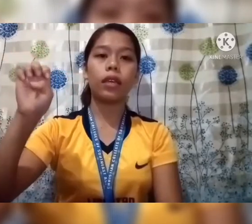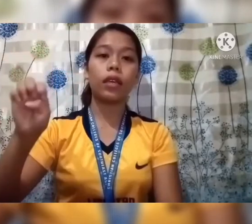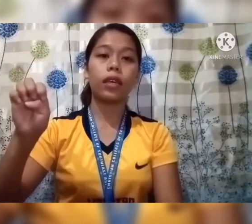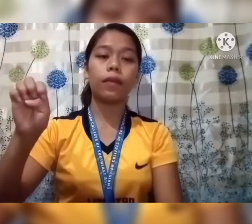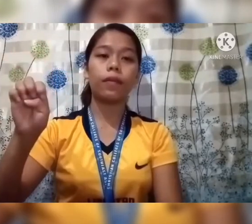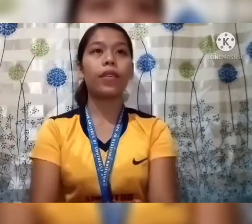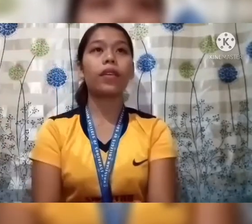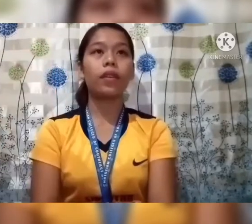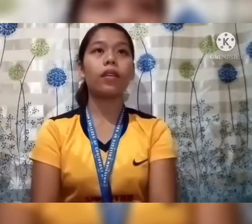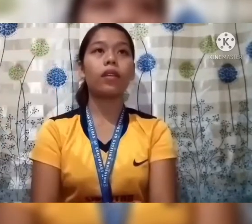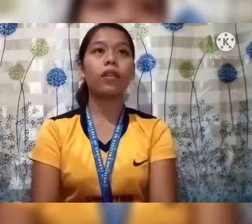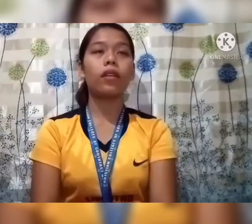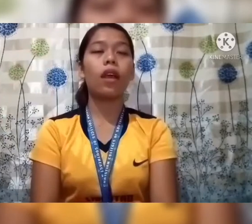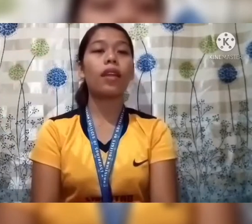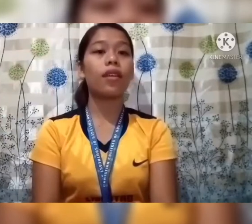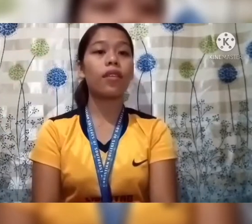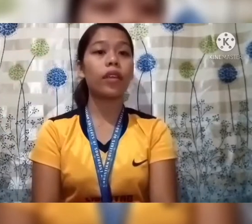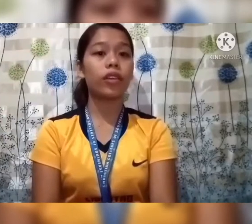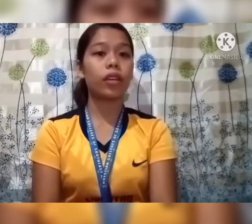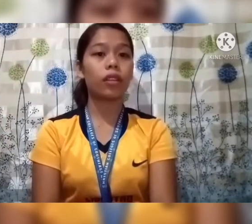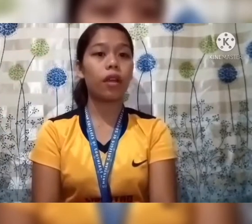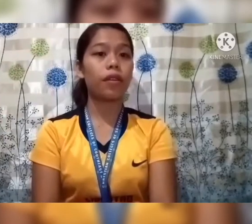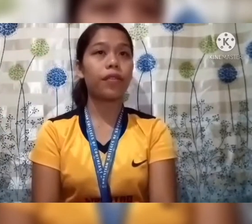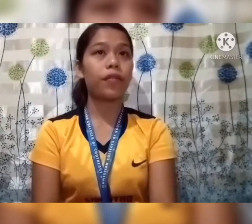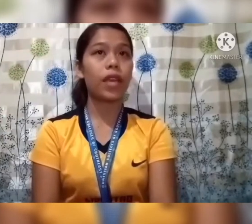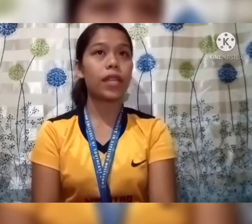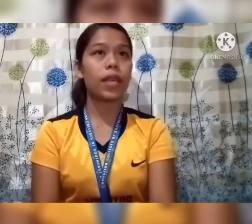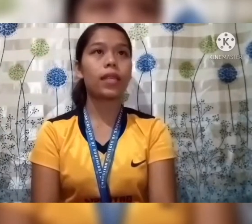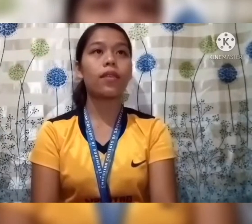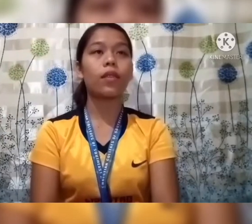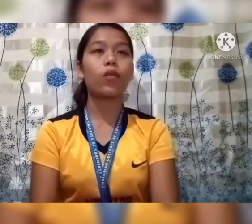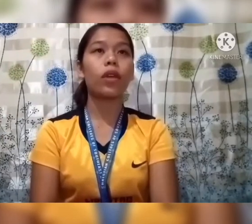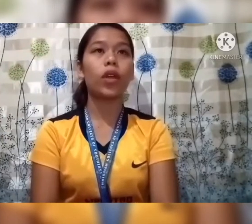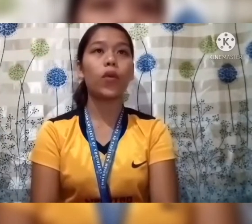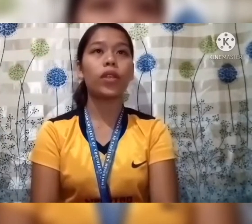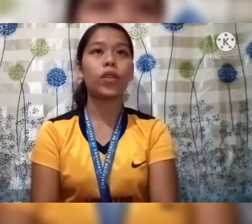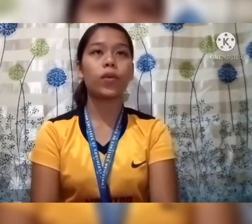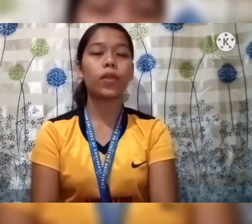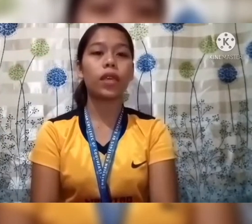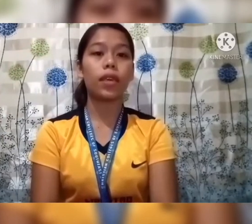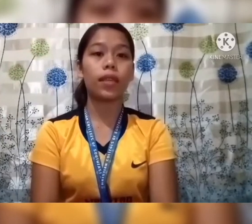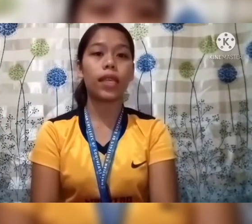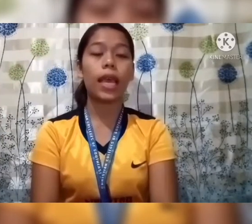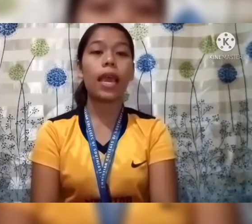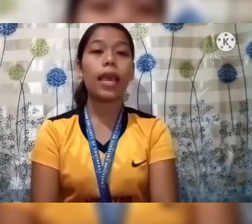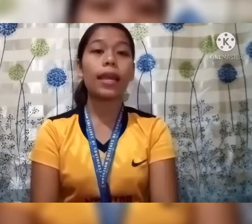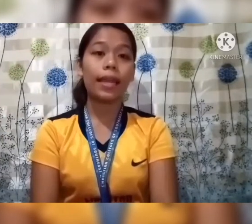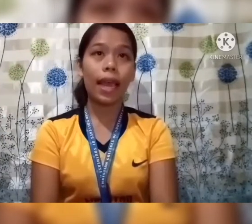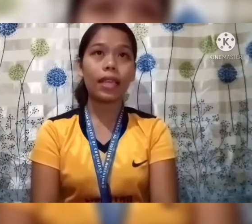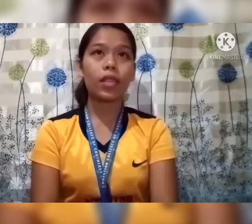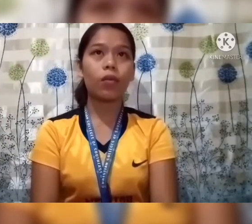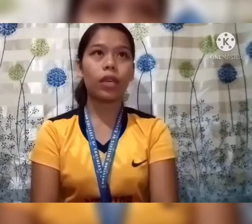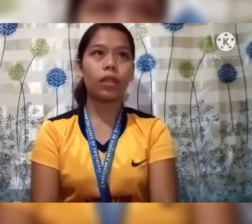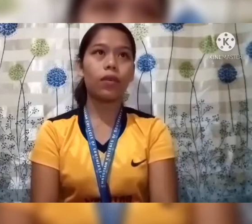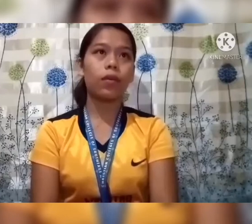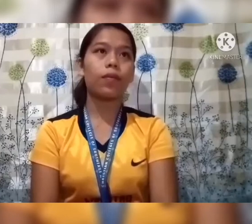E-S-I-R-E-E. Another introductory phrases that we are going to use is nice to meet you.